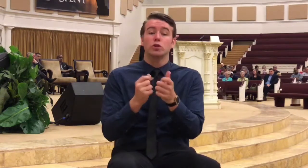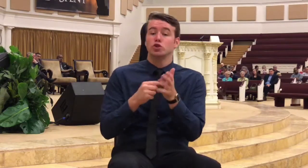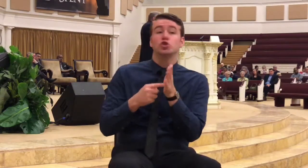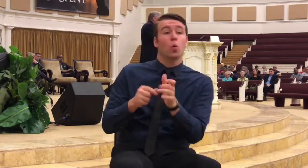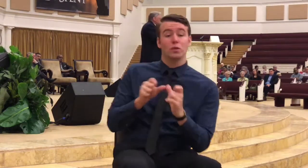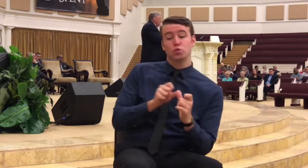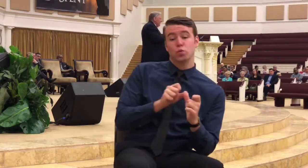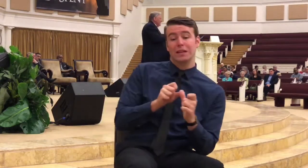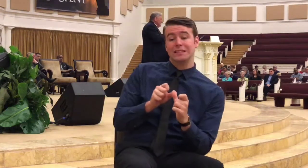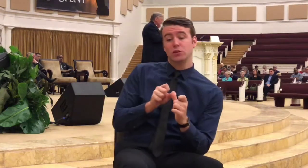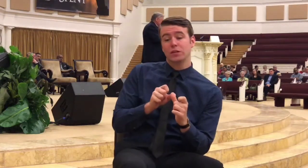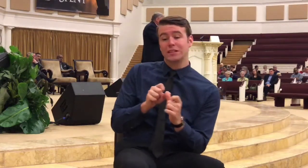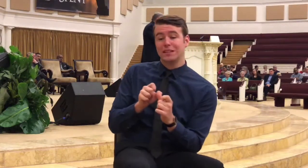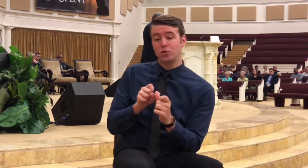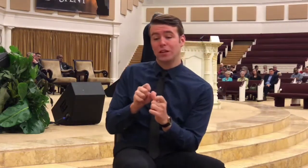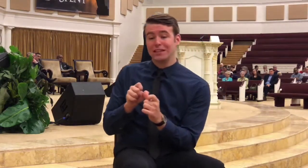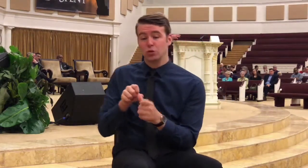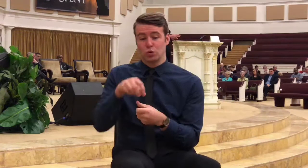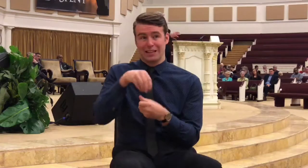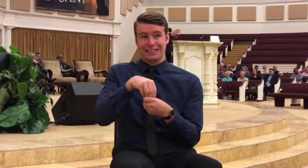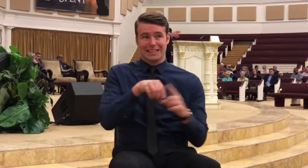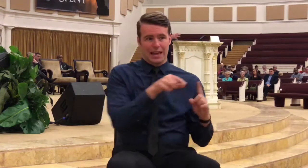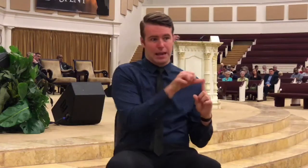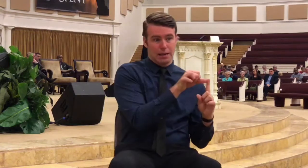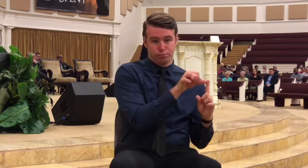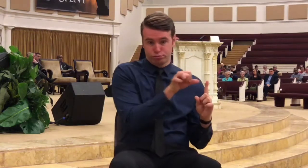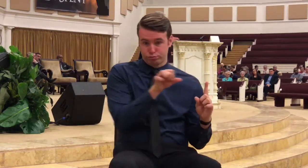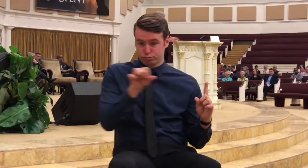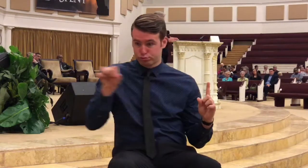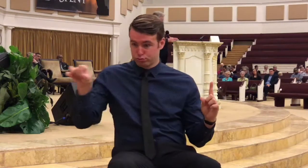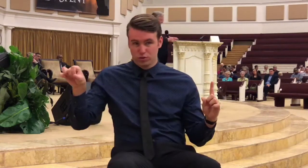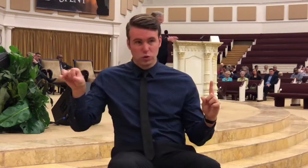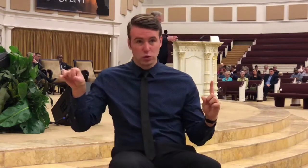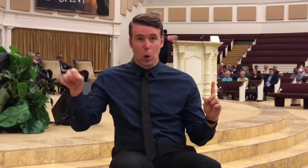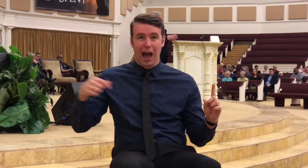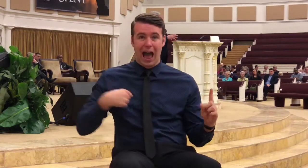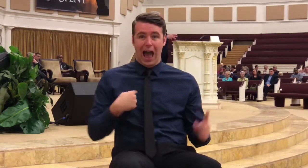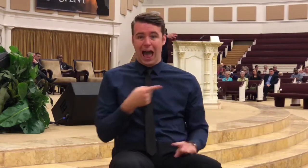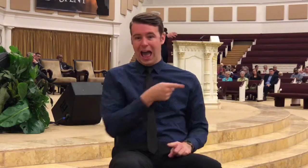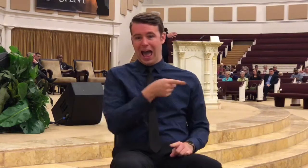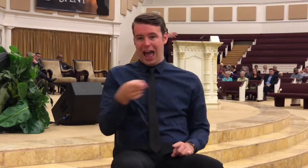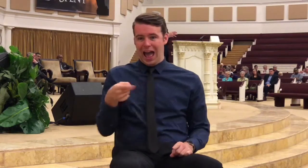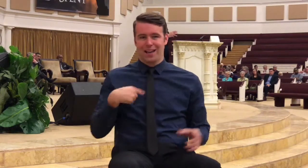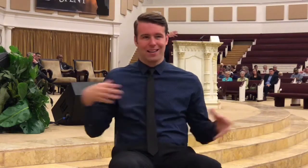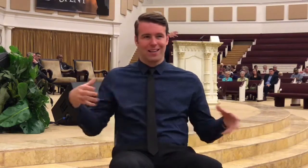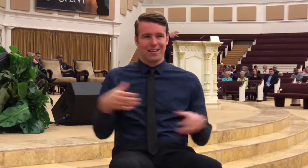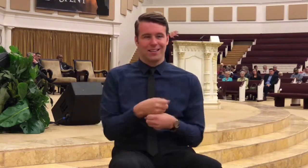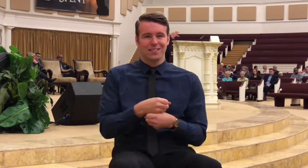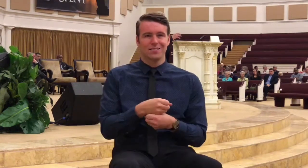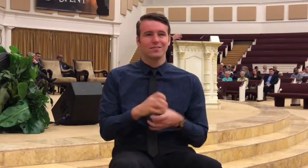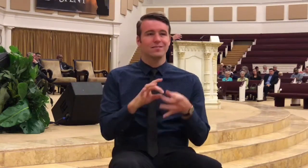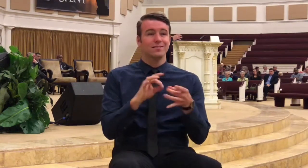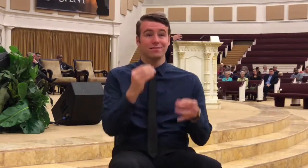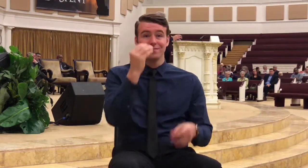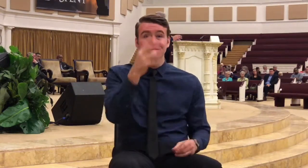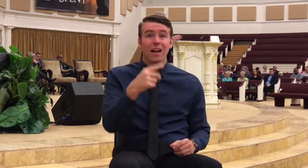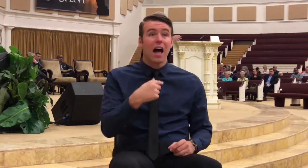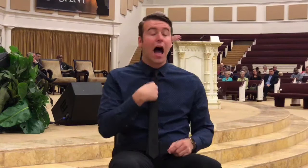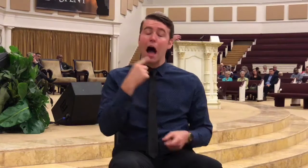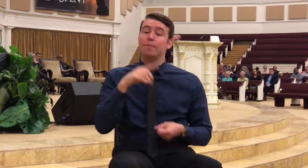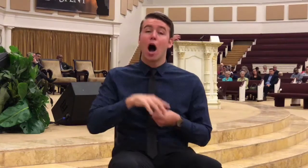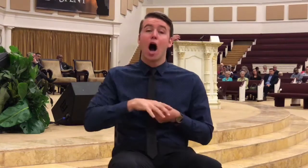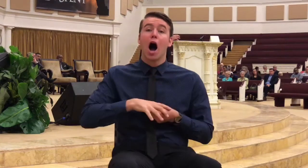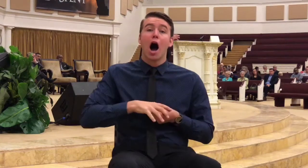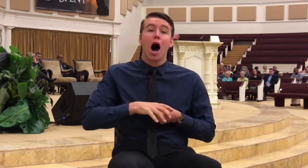It is an interdependency. So here I am preaching tonight, and I'm utterly dependent while I'm